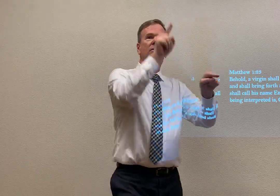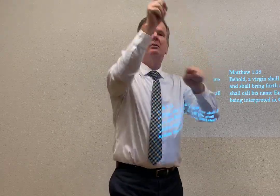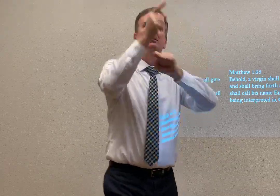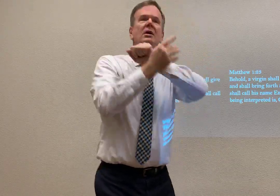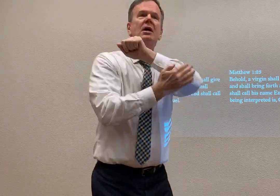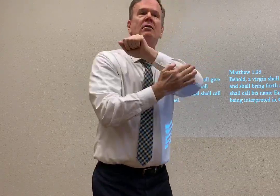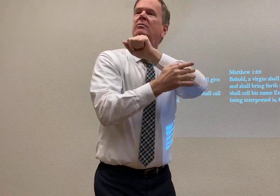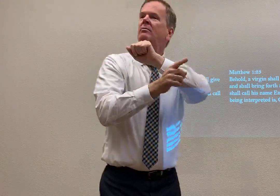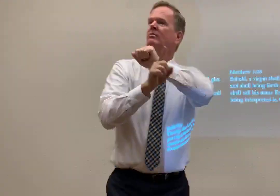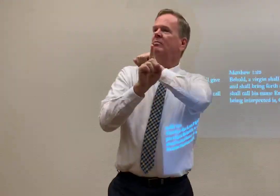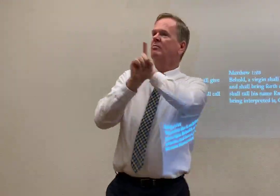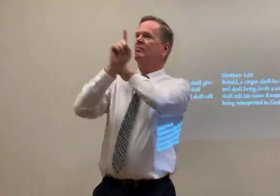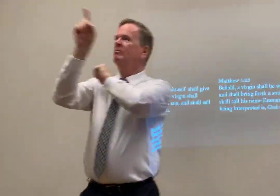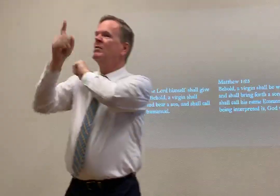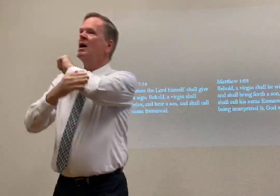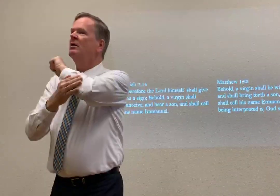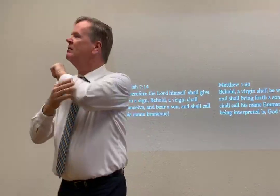That includes going to other countries.